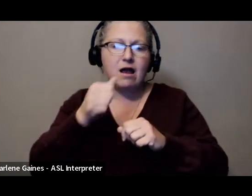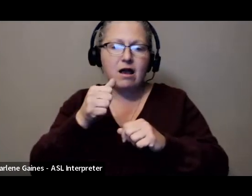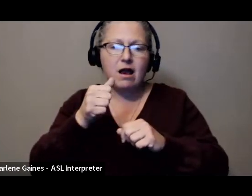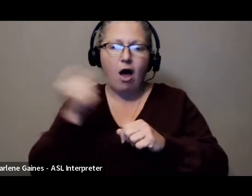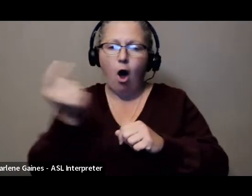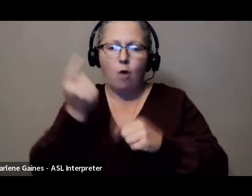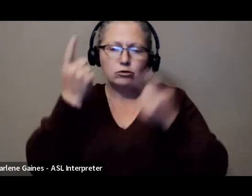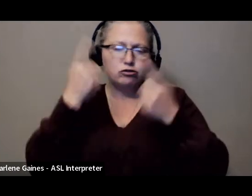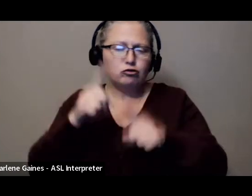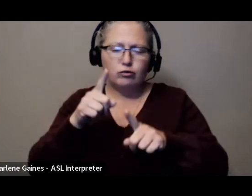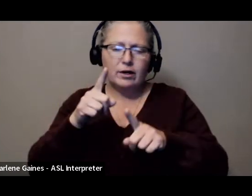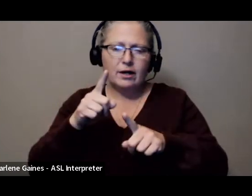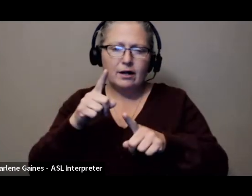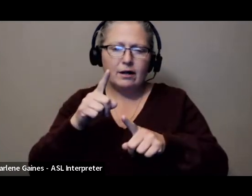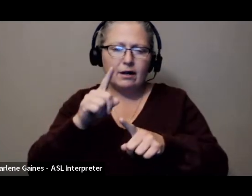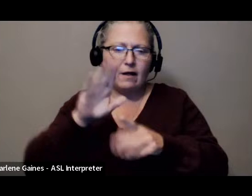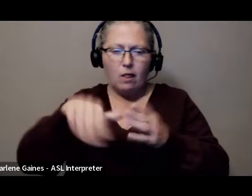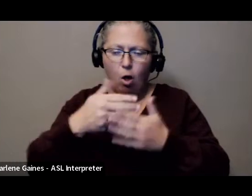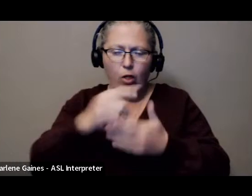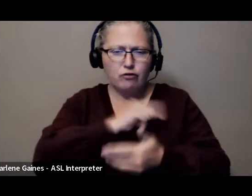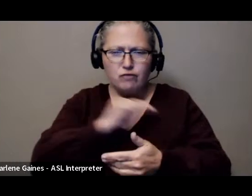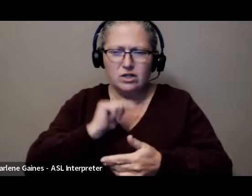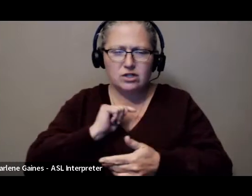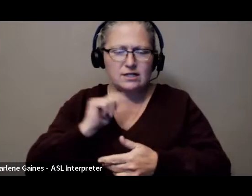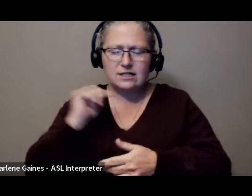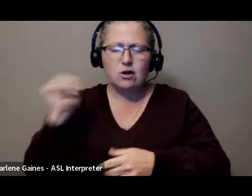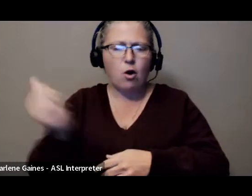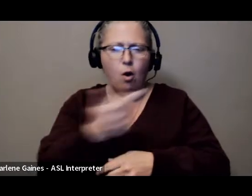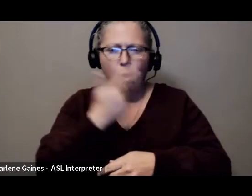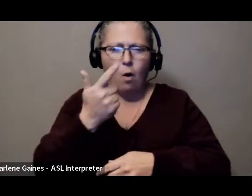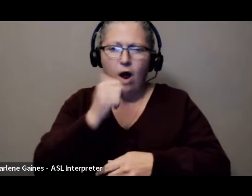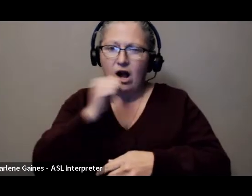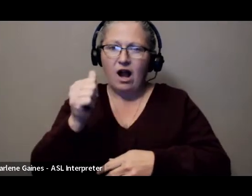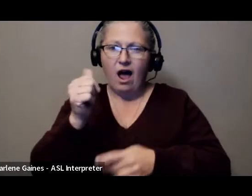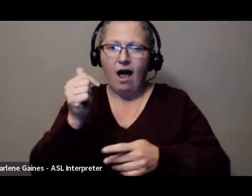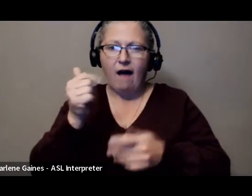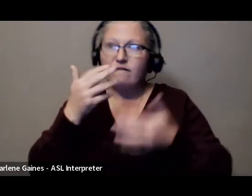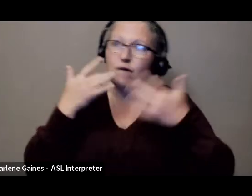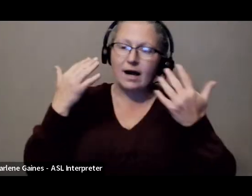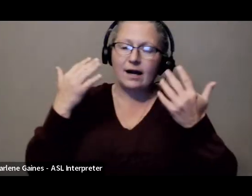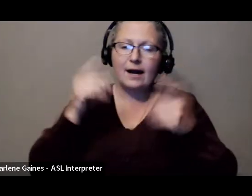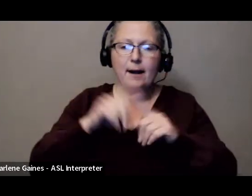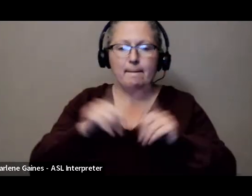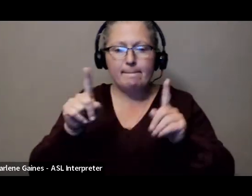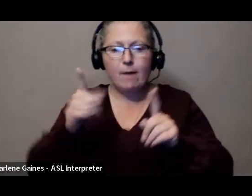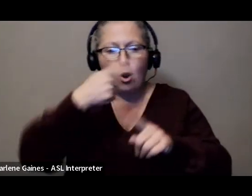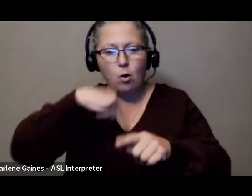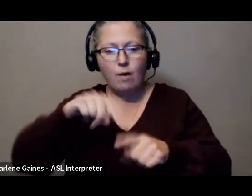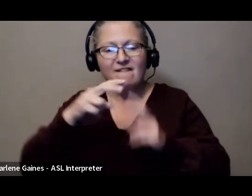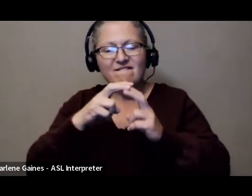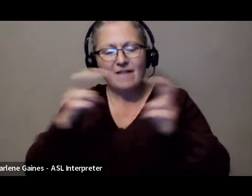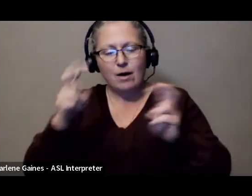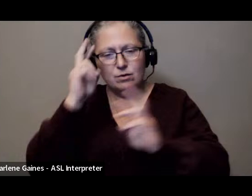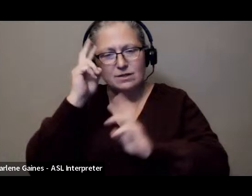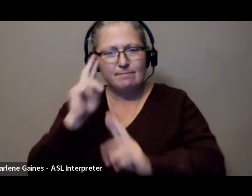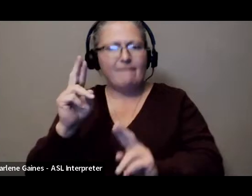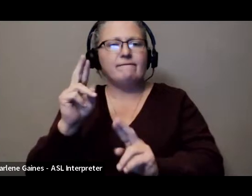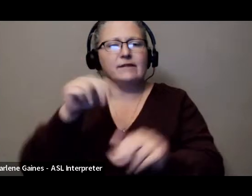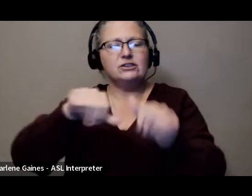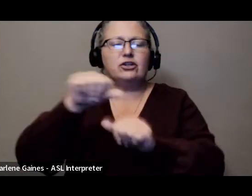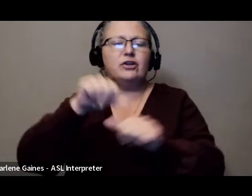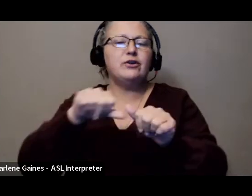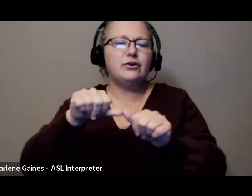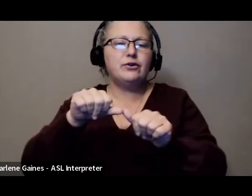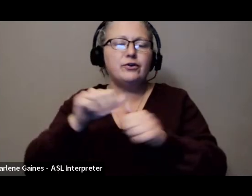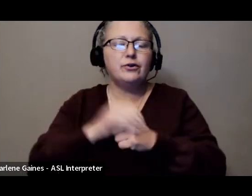always agree with all of the trustees. We always weren't friendly, but we were very respectful towards each